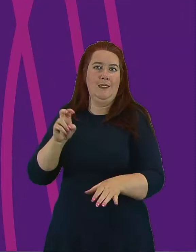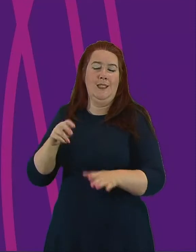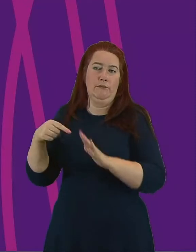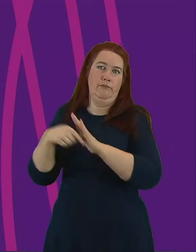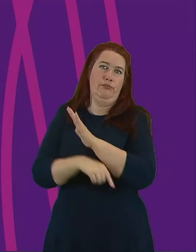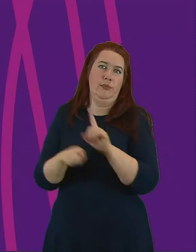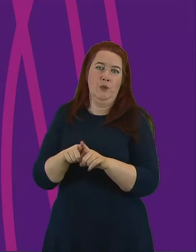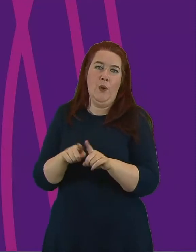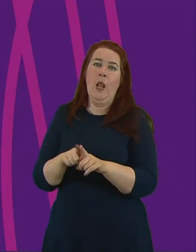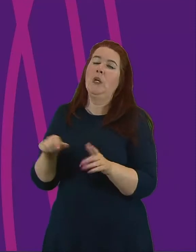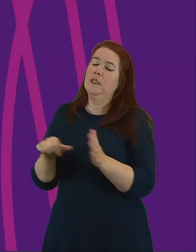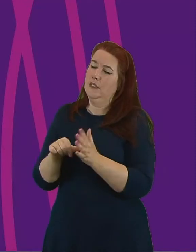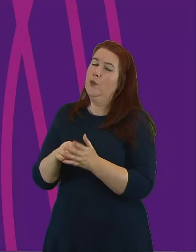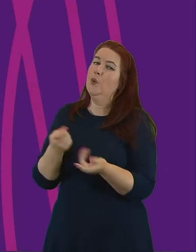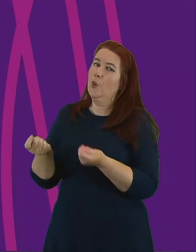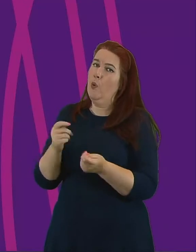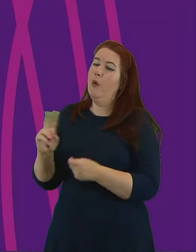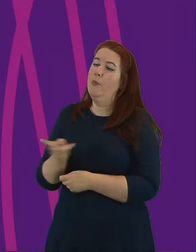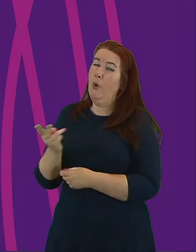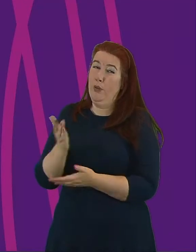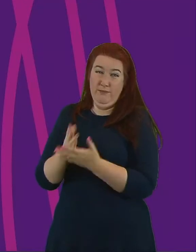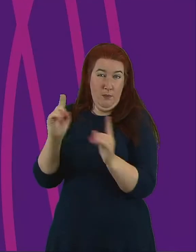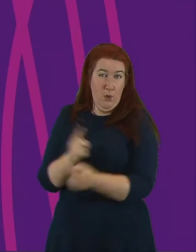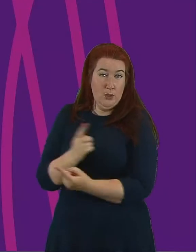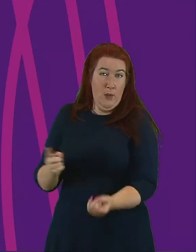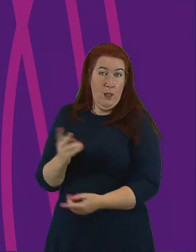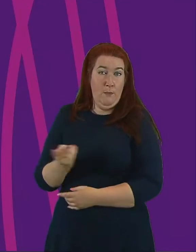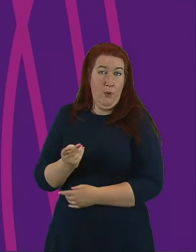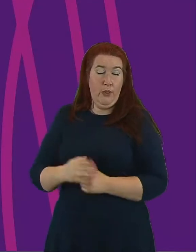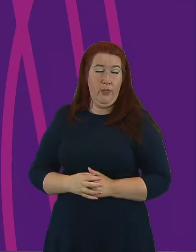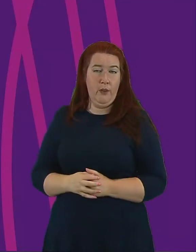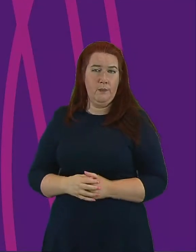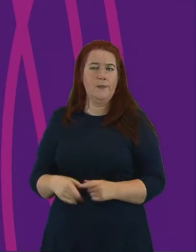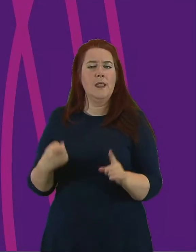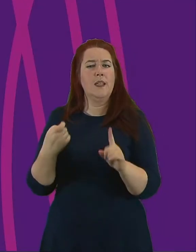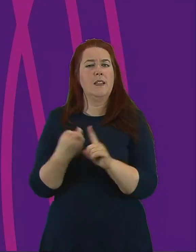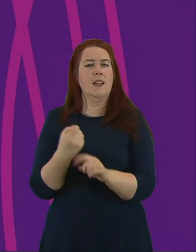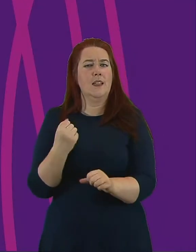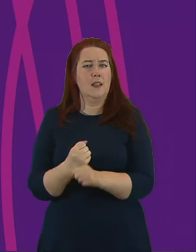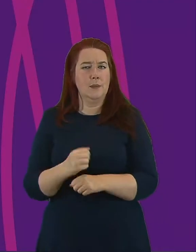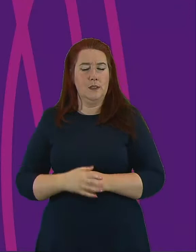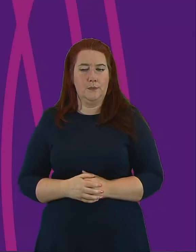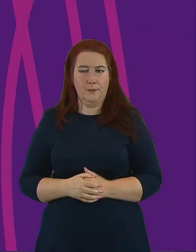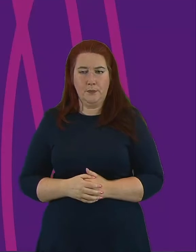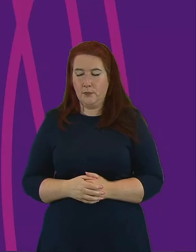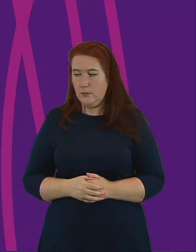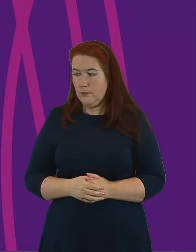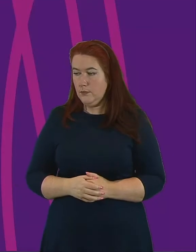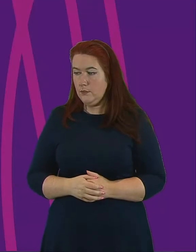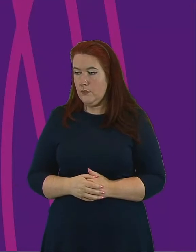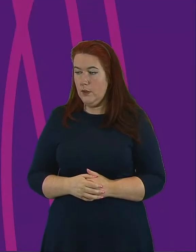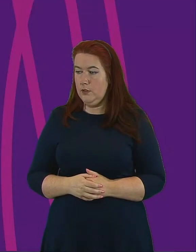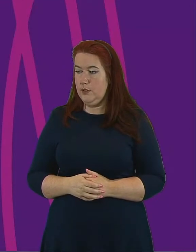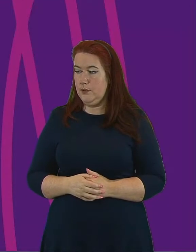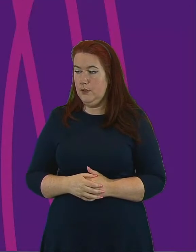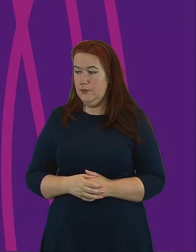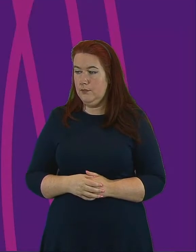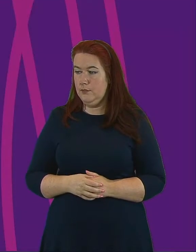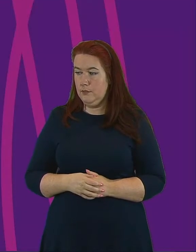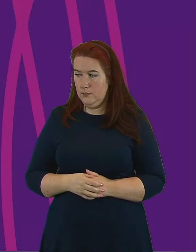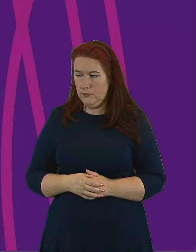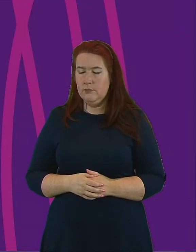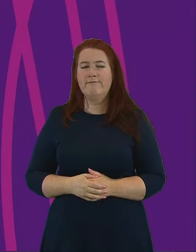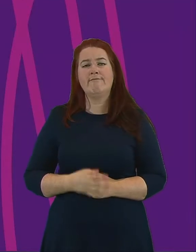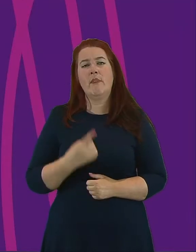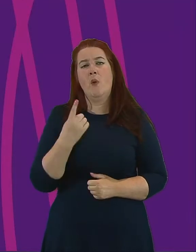will be very hard to cope with both. In fact, it will be impossible to cope with both. Kenneth Gibson, followed by Alexander Burnett. Thank you, Presiding Officer. One of the powers the